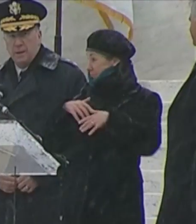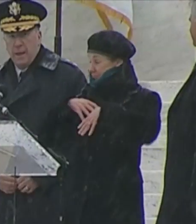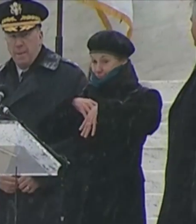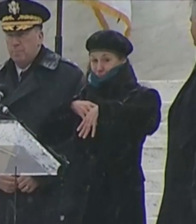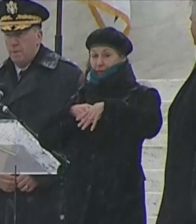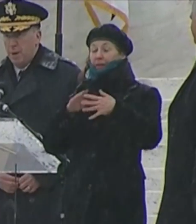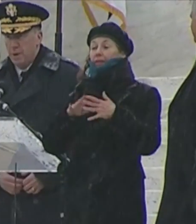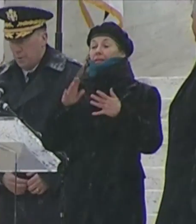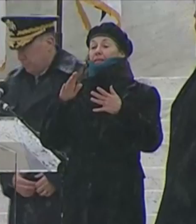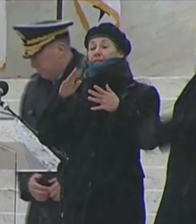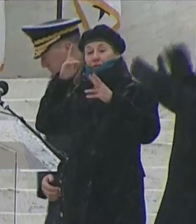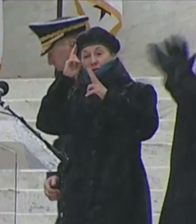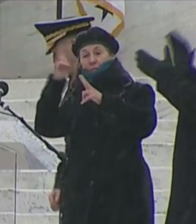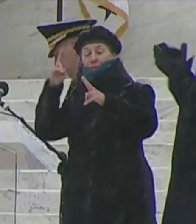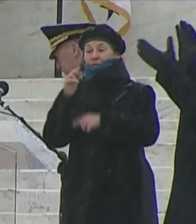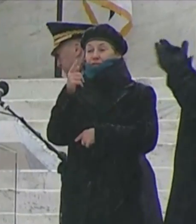Gina M. Raimondo.